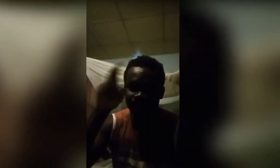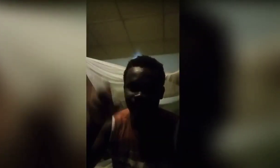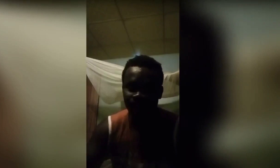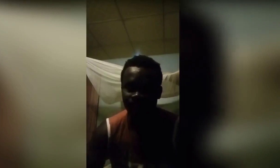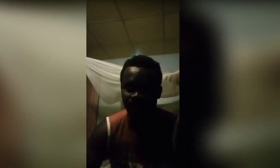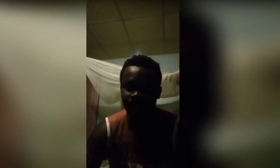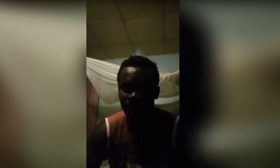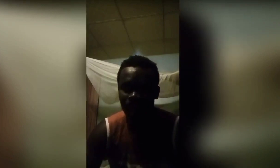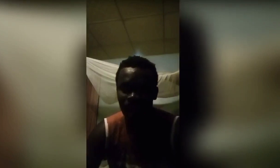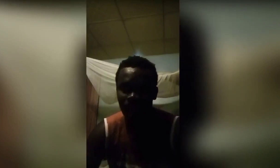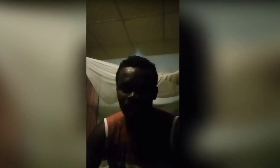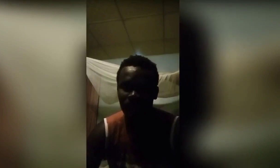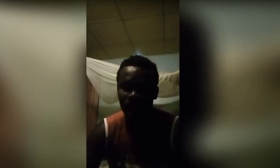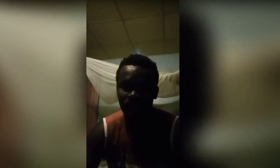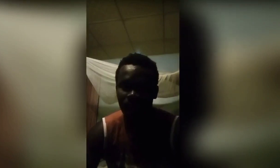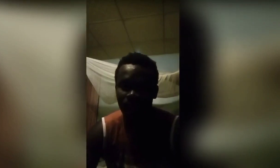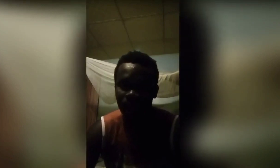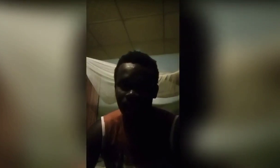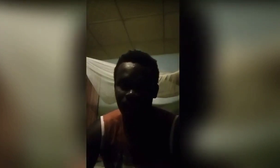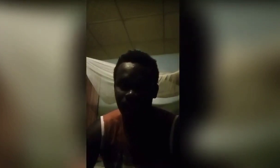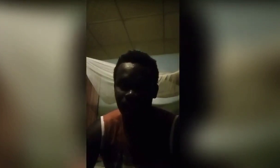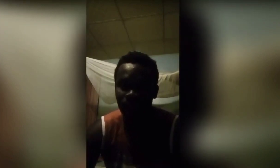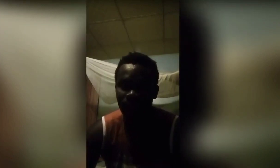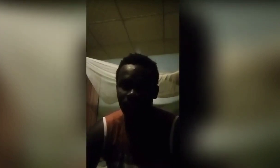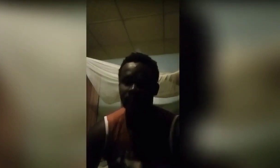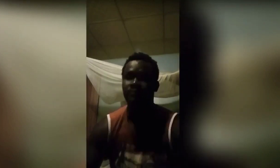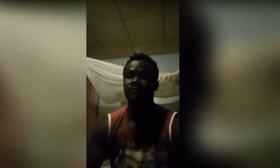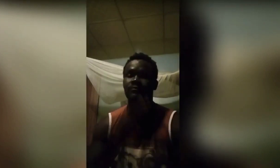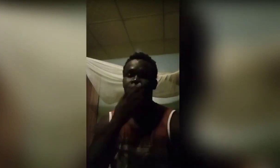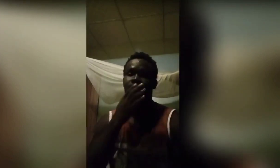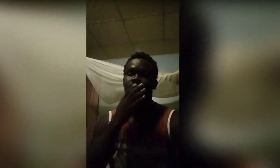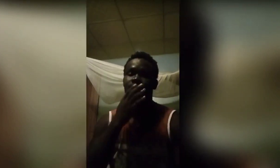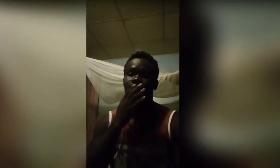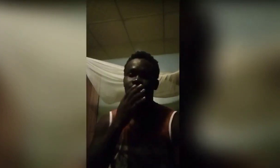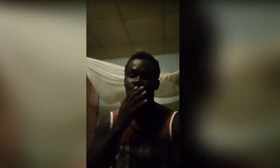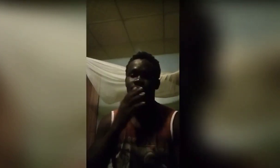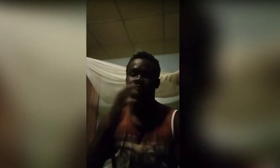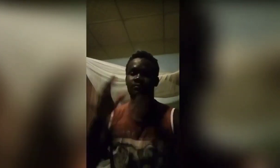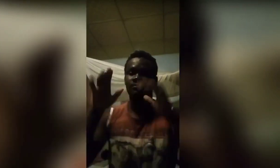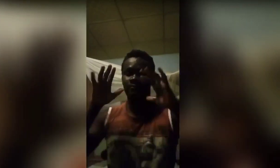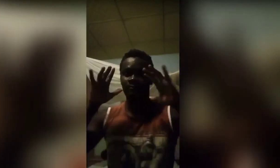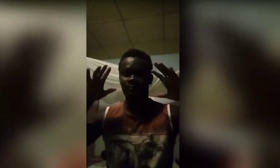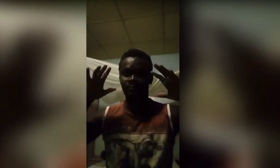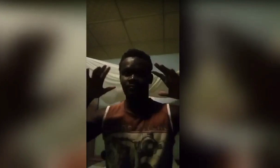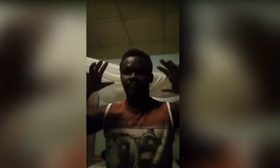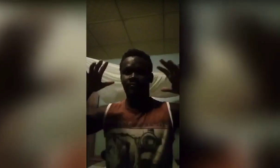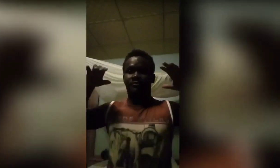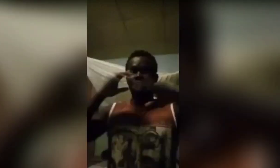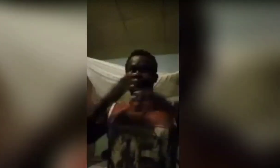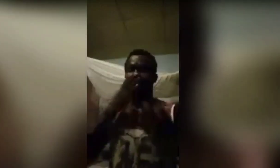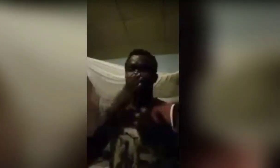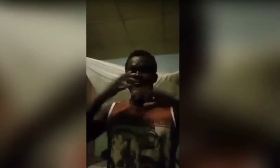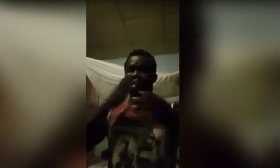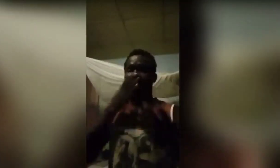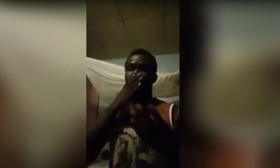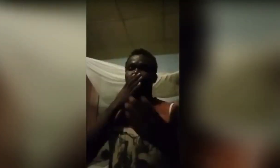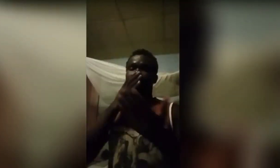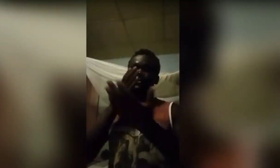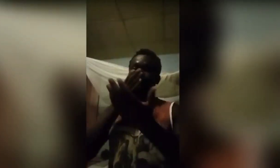Now, good morning. So I have to see your hand. So you might want to raise it up, and so that you're not scamming us.